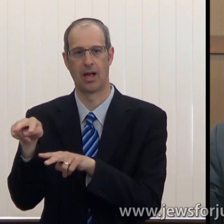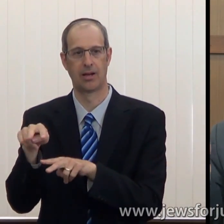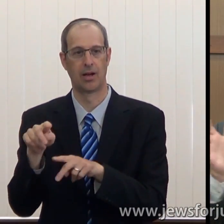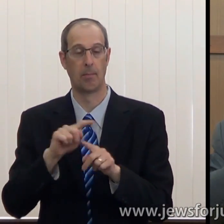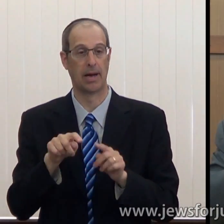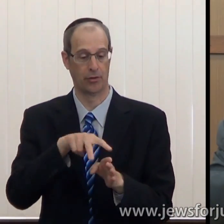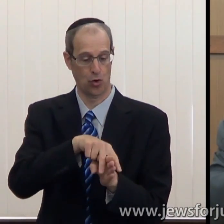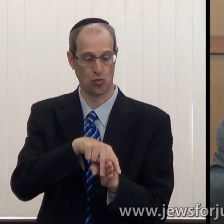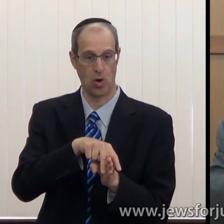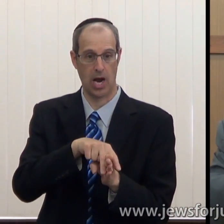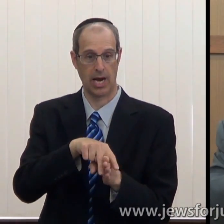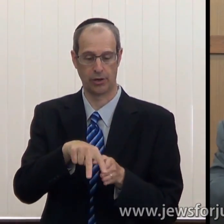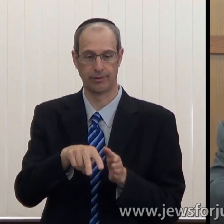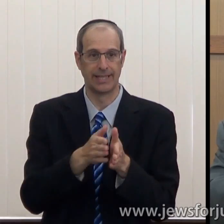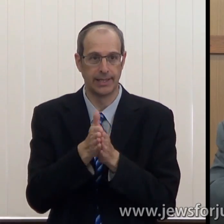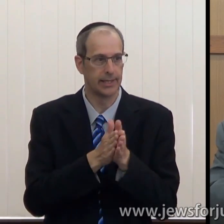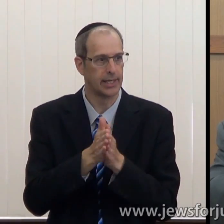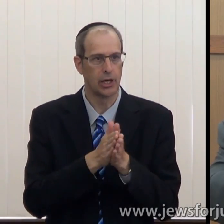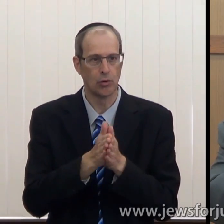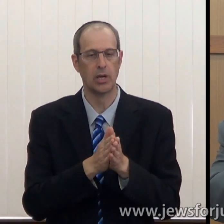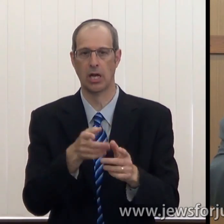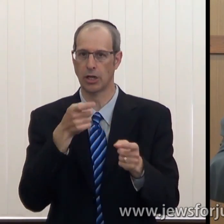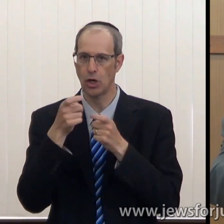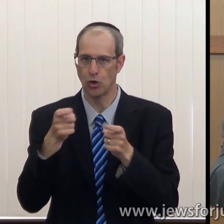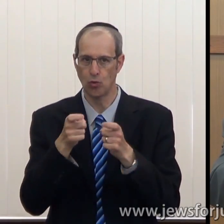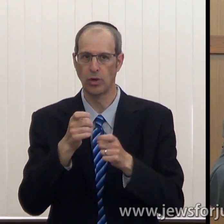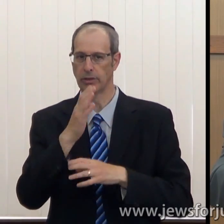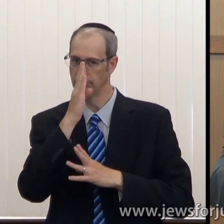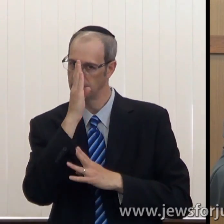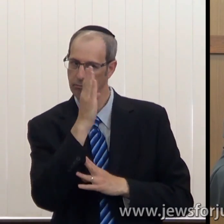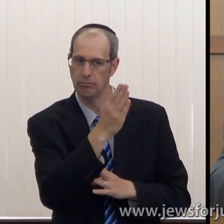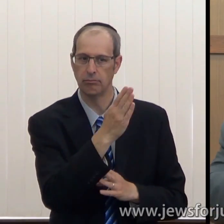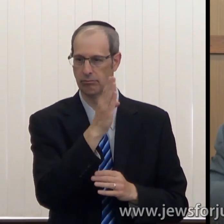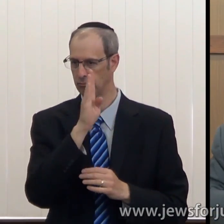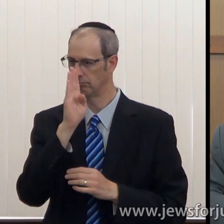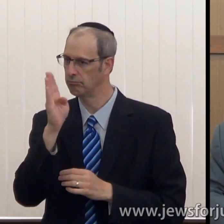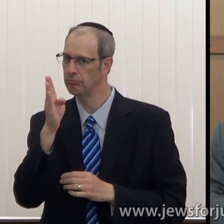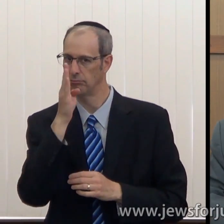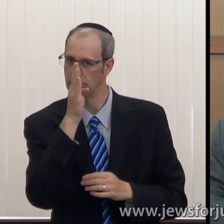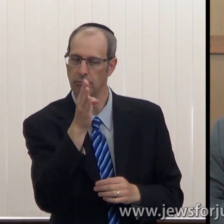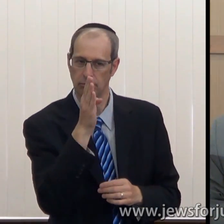rider is interested in getting the horse to go in a certain direction.